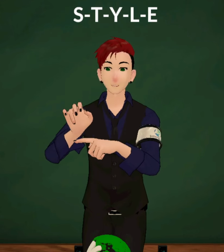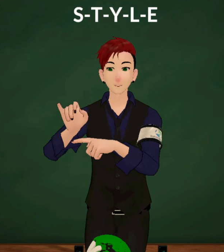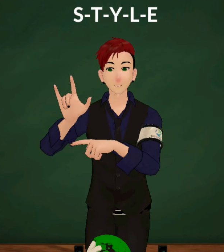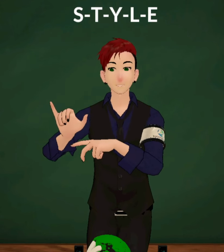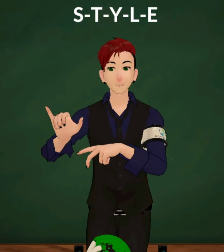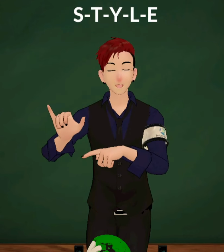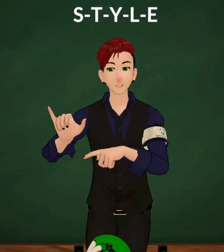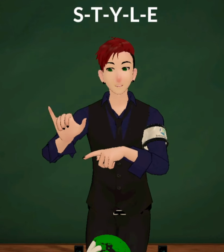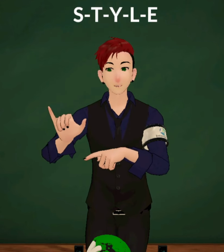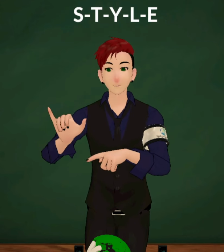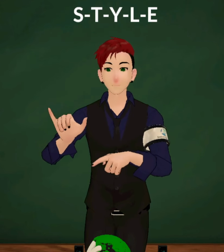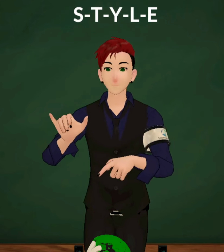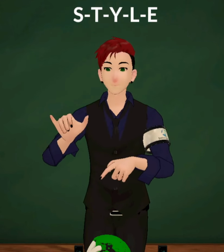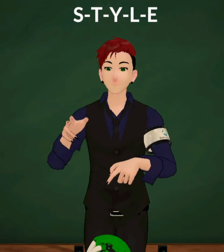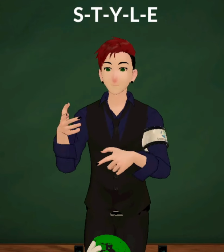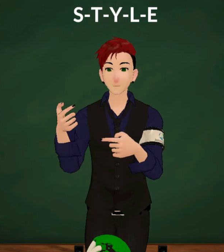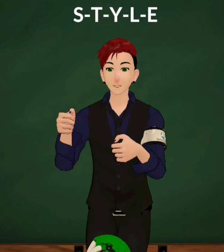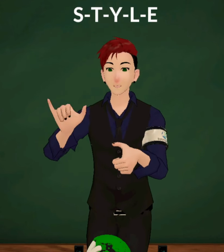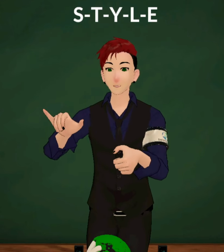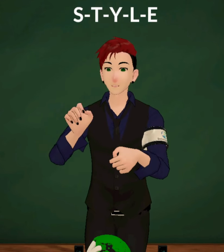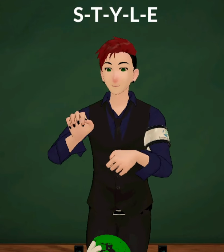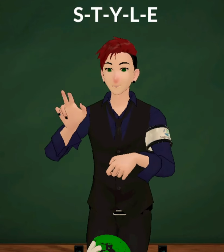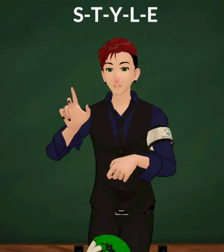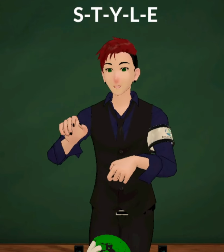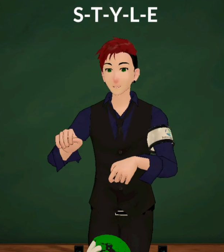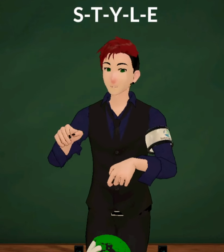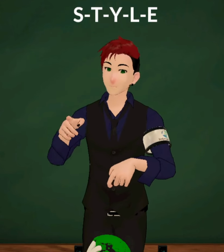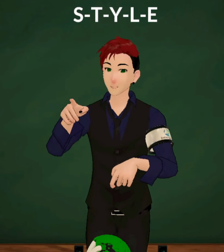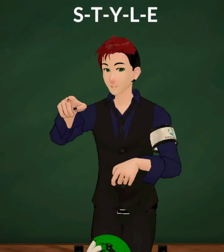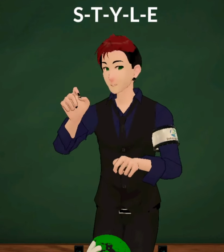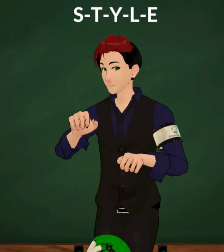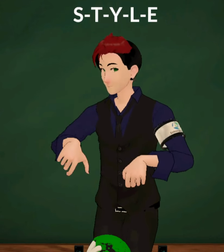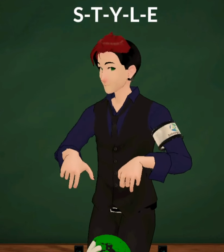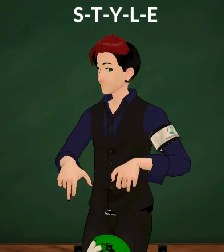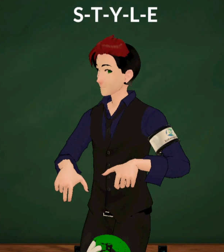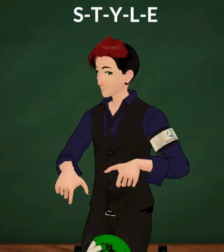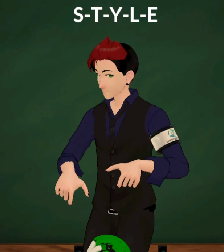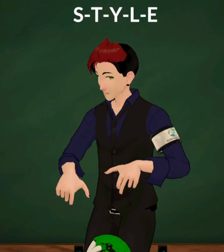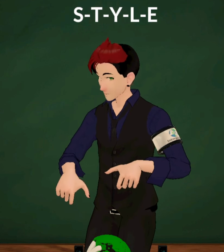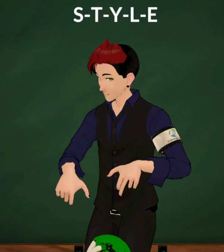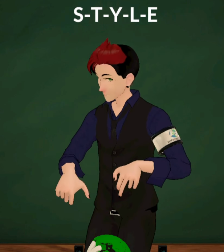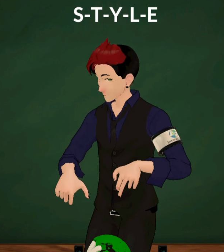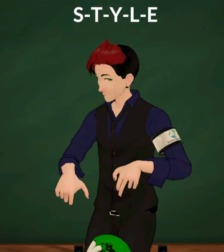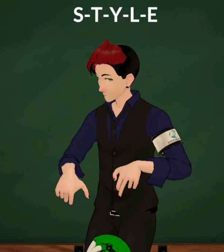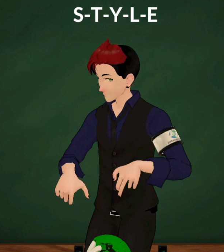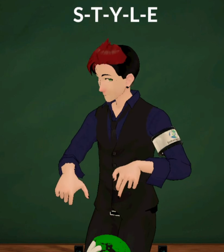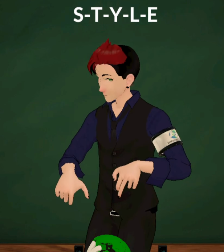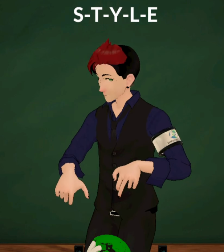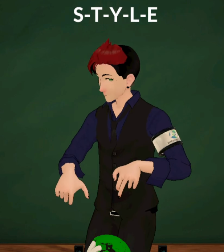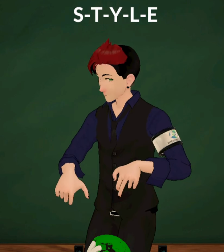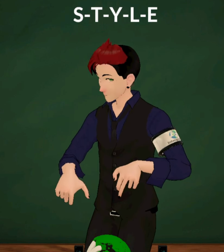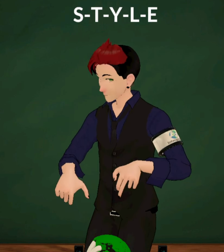their style to do that. Style. Could be. Yes.